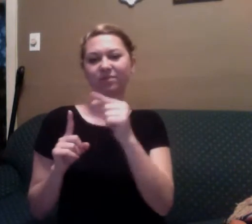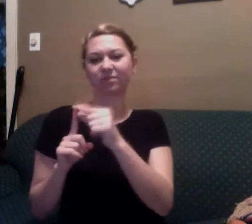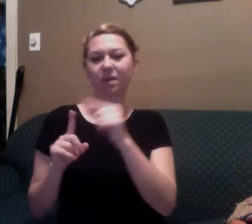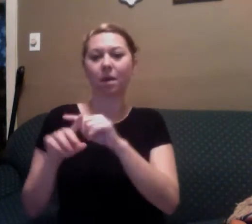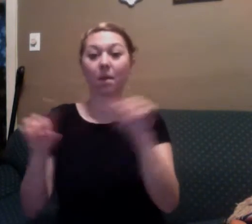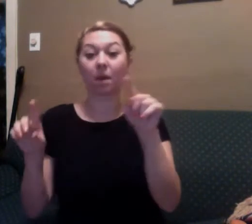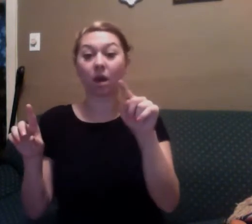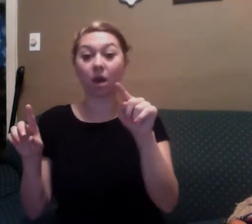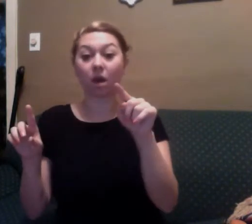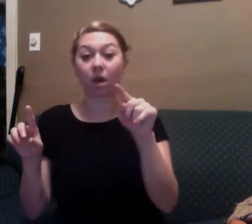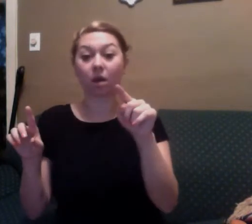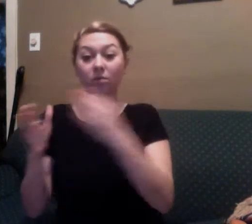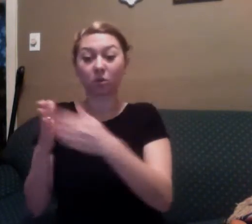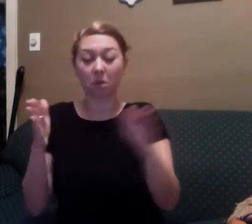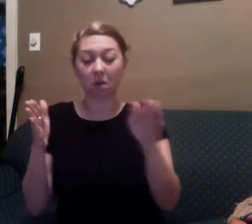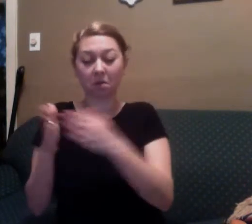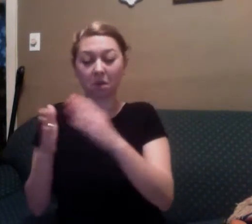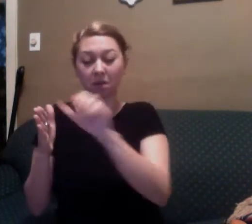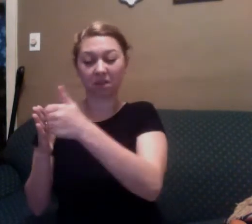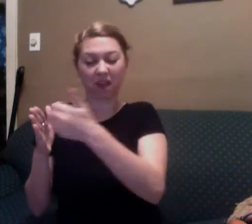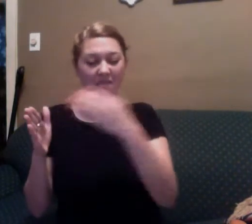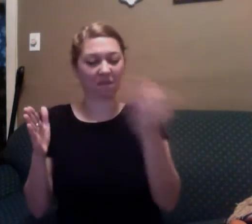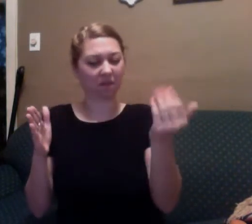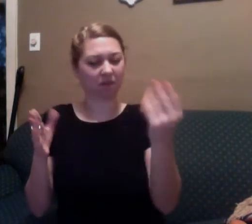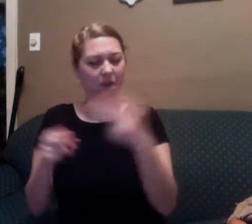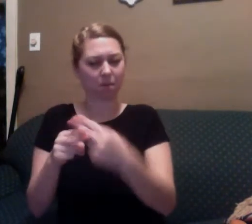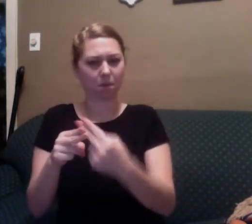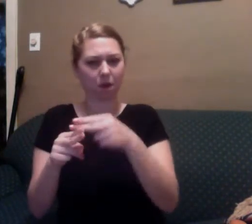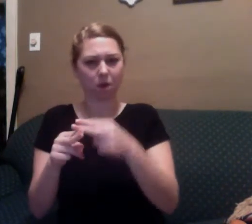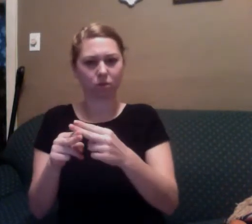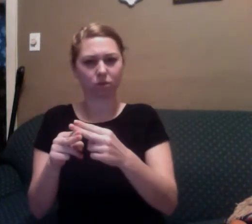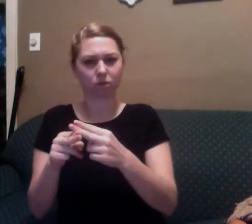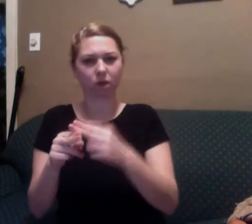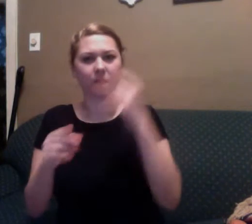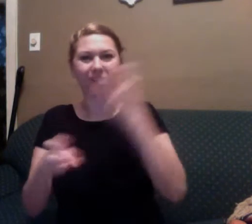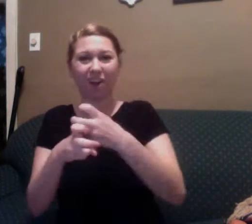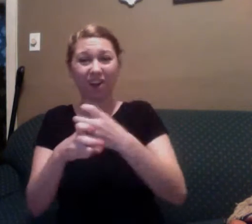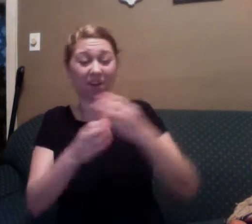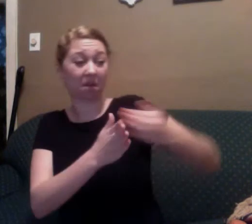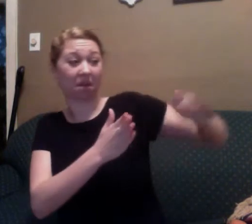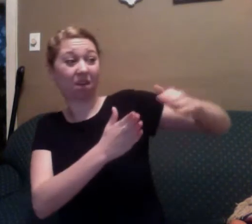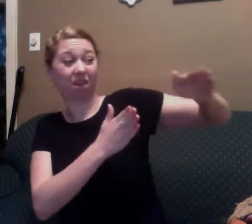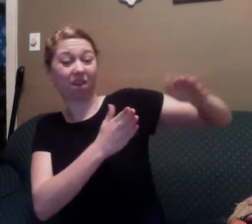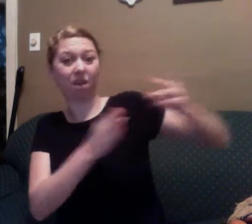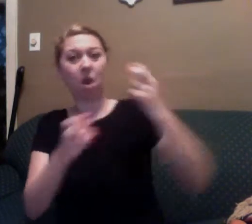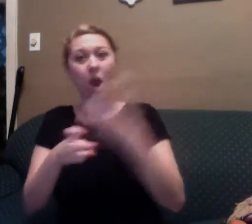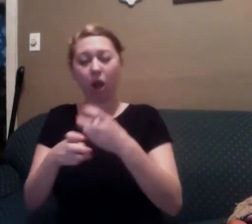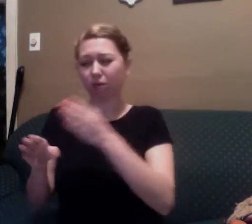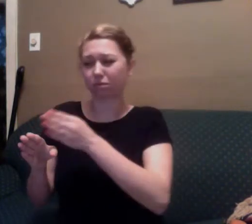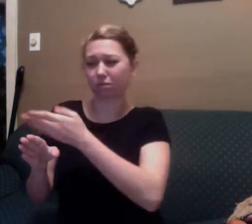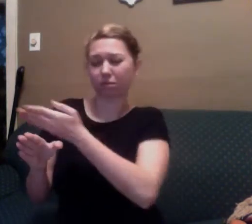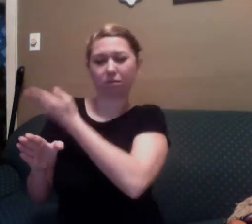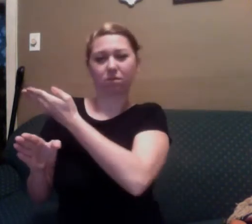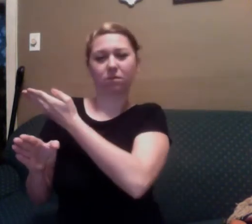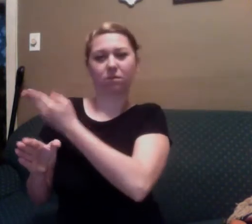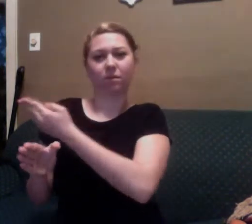stay outside of it. The hypothalamus, the part of the brain that regulates body weight, there are more than a